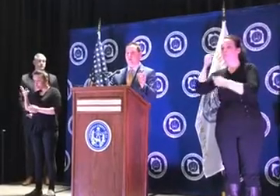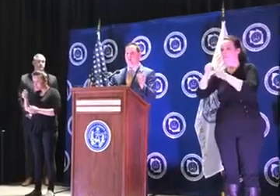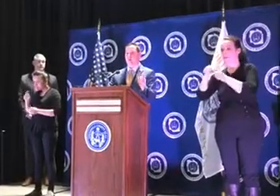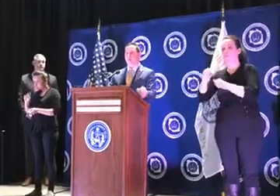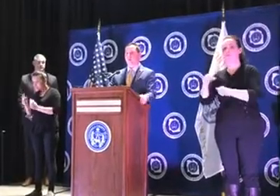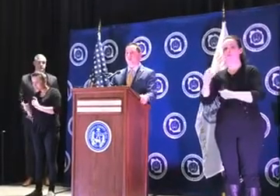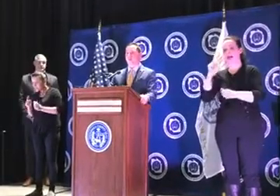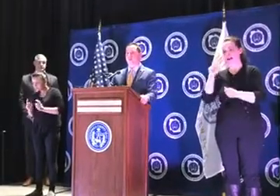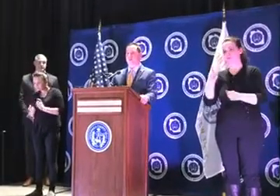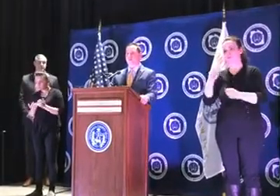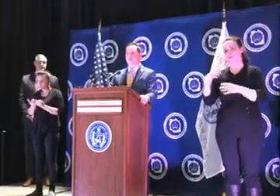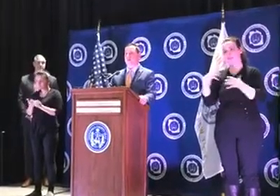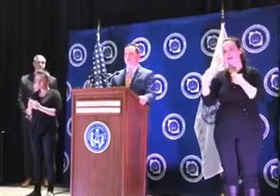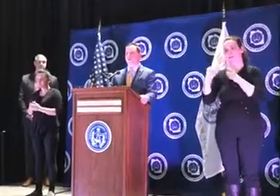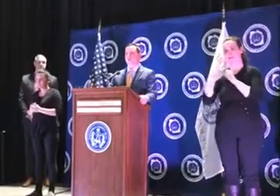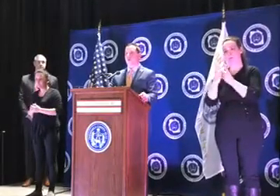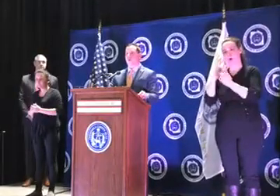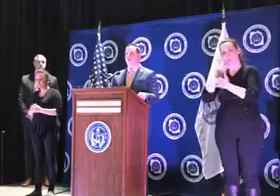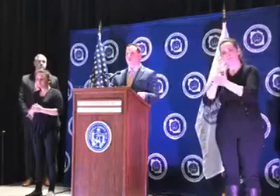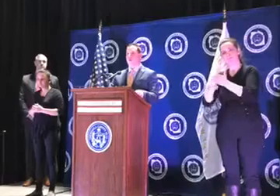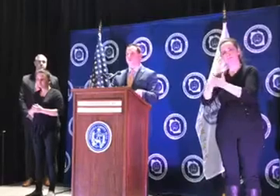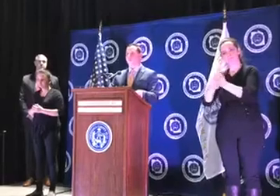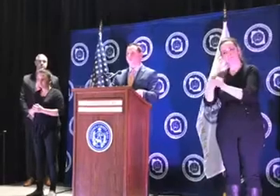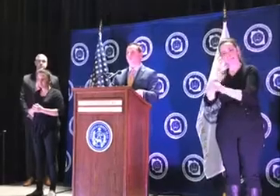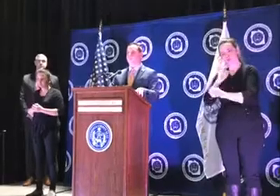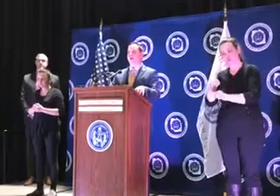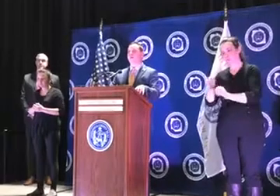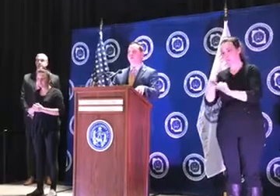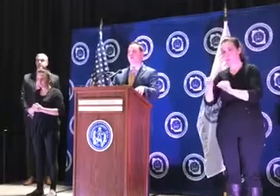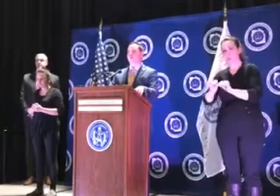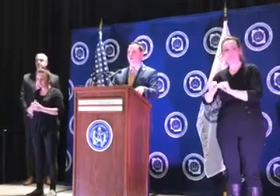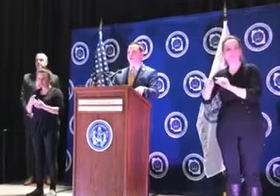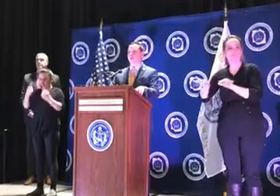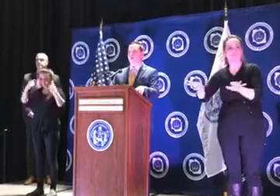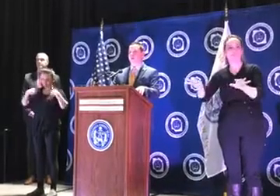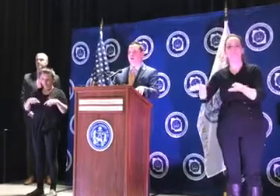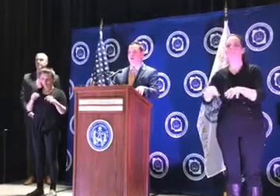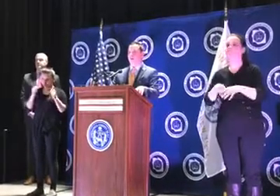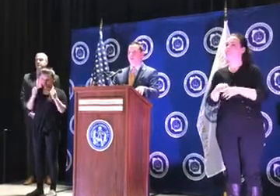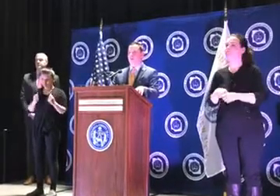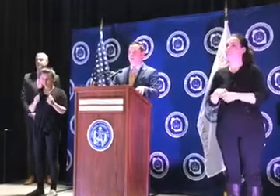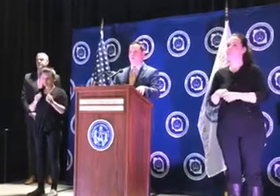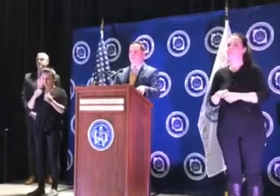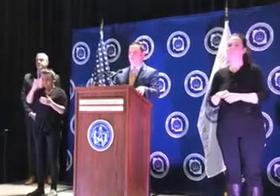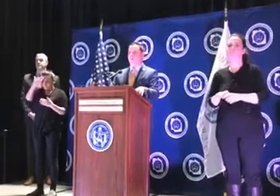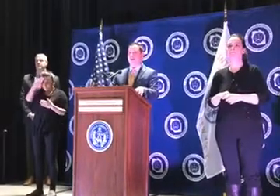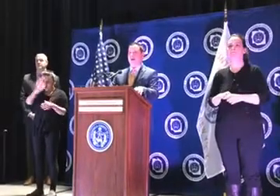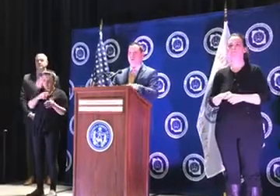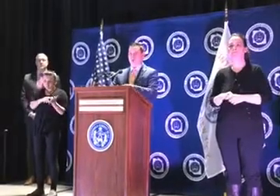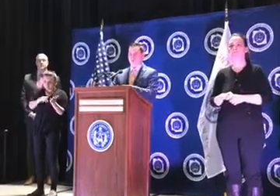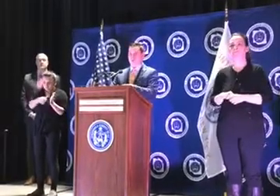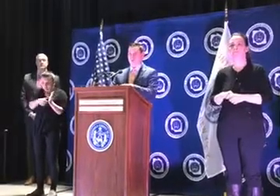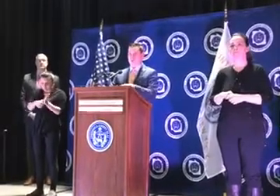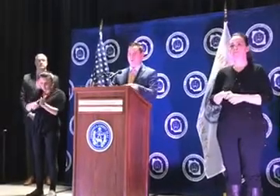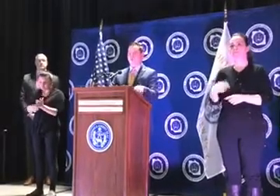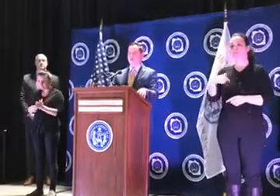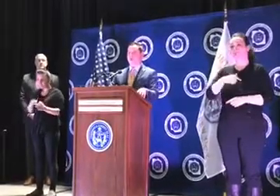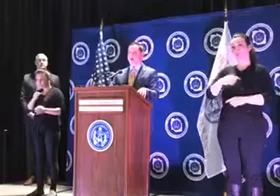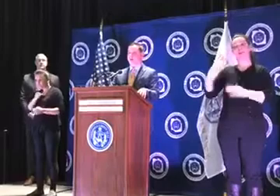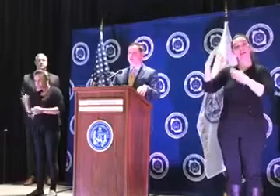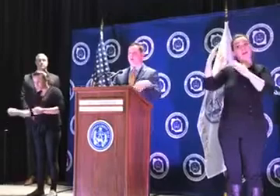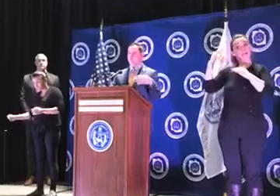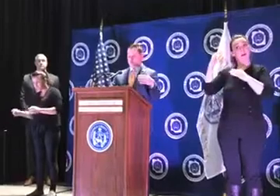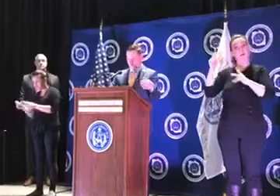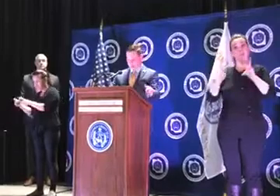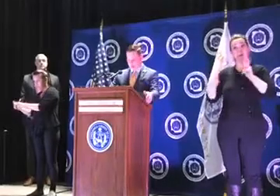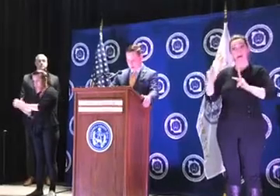health department does an investigation going into quarantine. At some point, people will be coming out of quarantine. So that